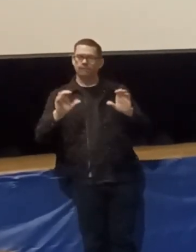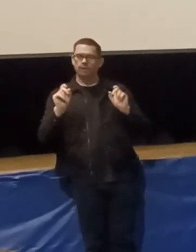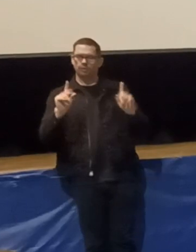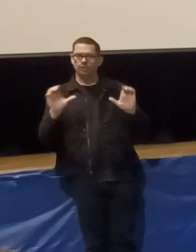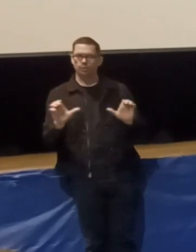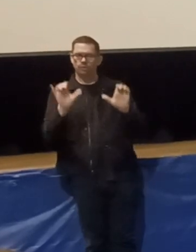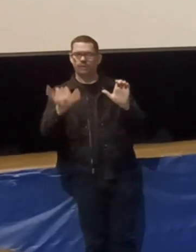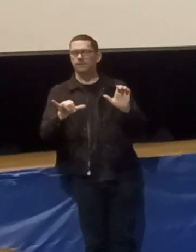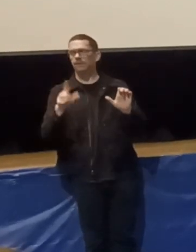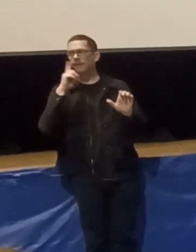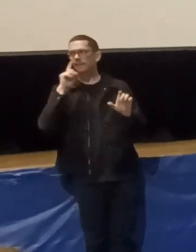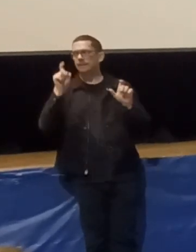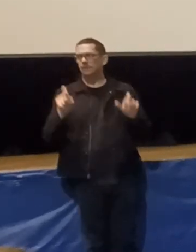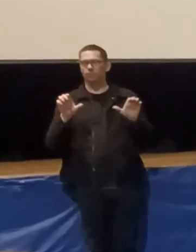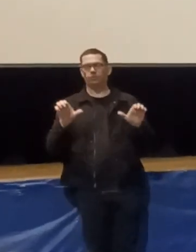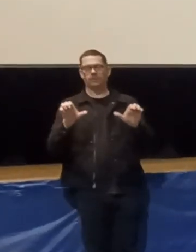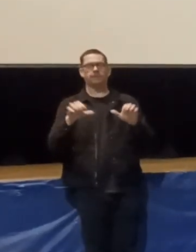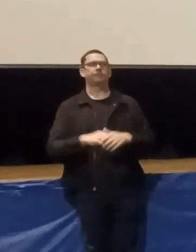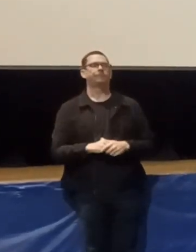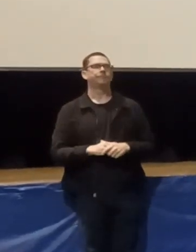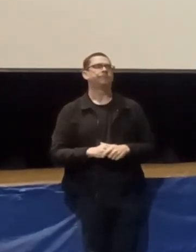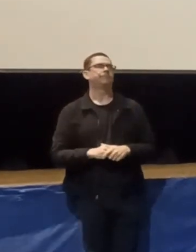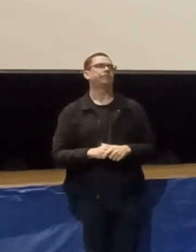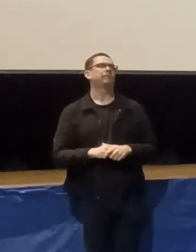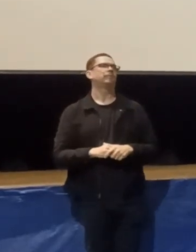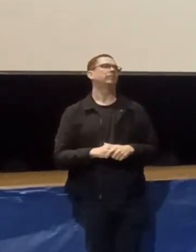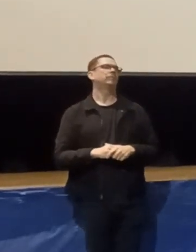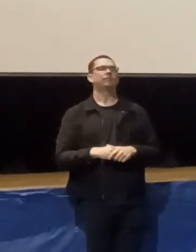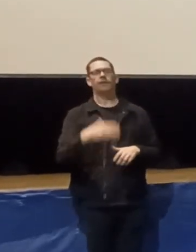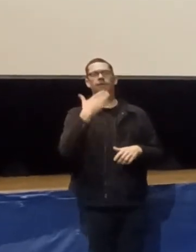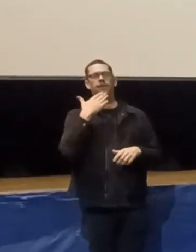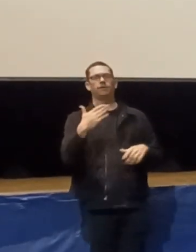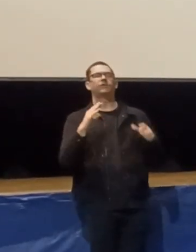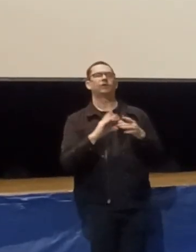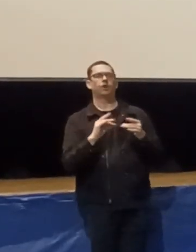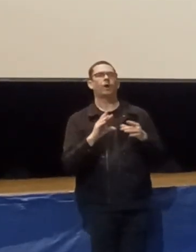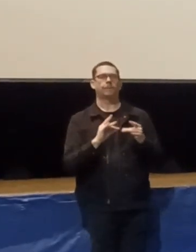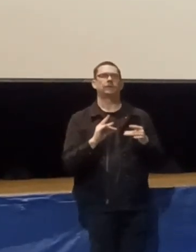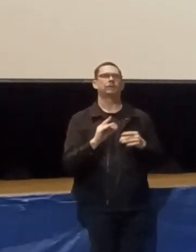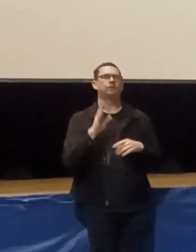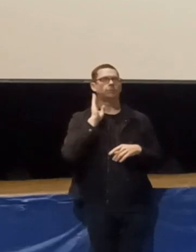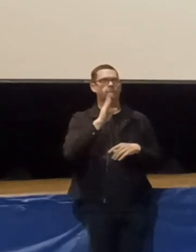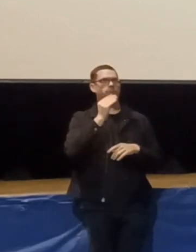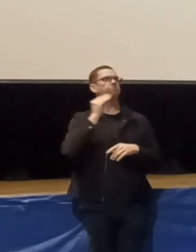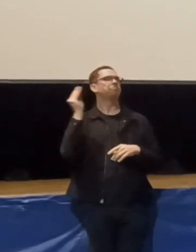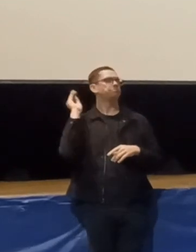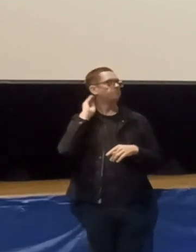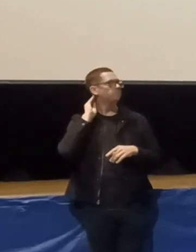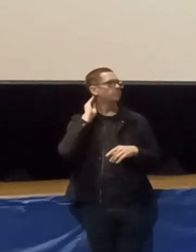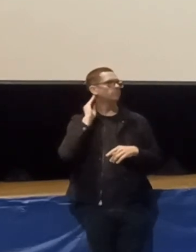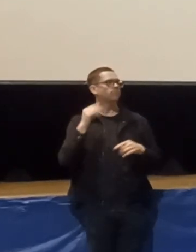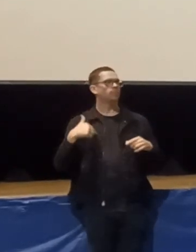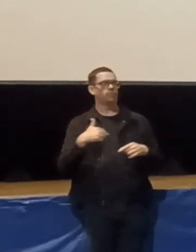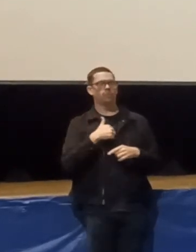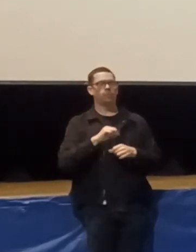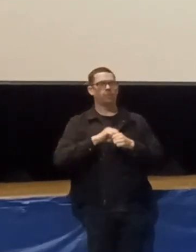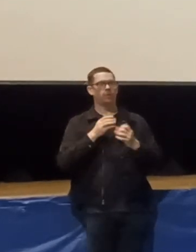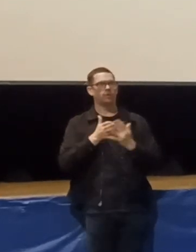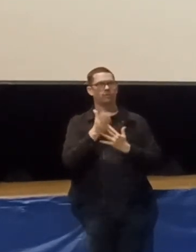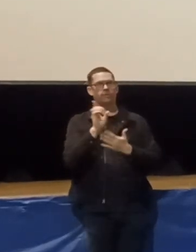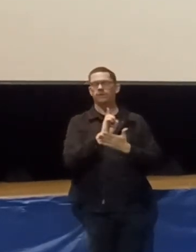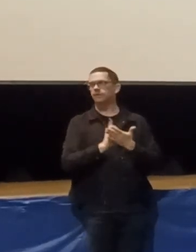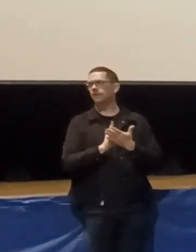it needs to be done. No, thanks for the comment, and we'll certainly take that into consideration as we work through the design and with the